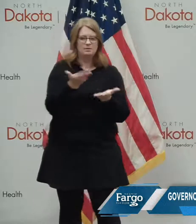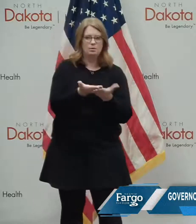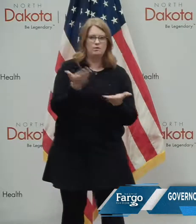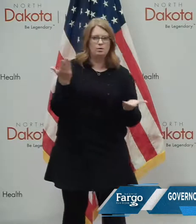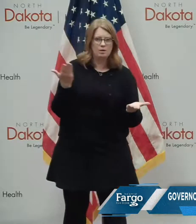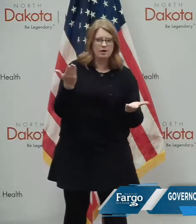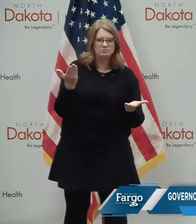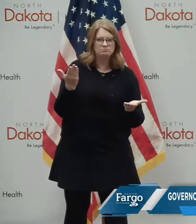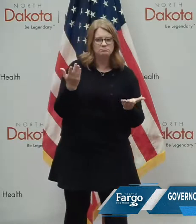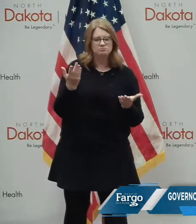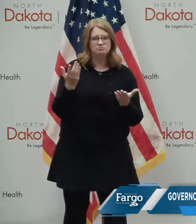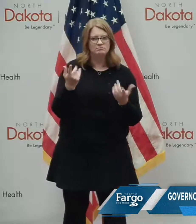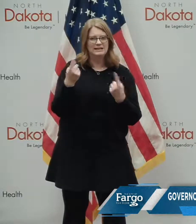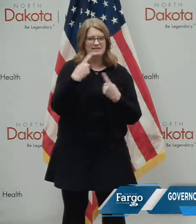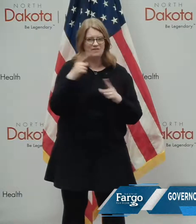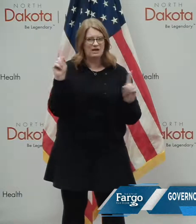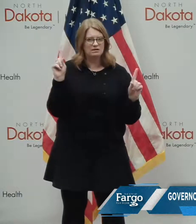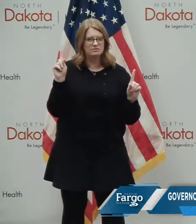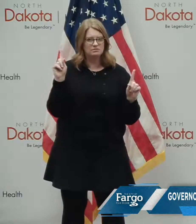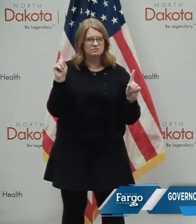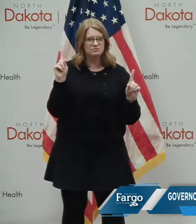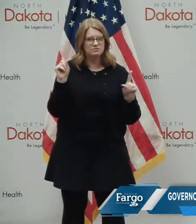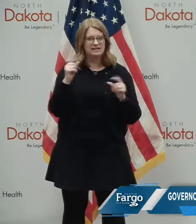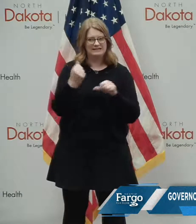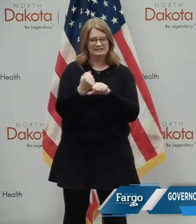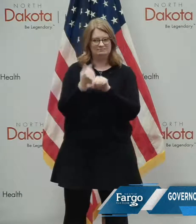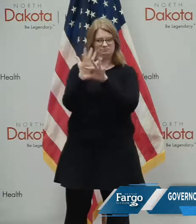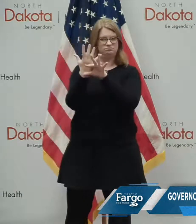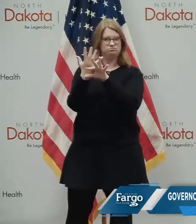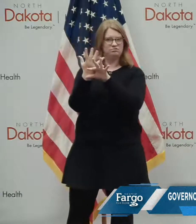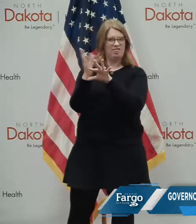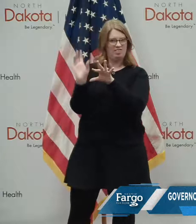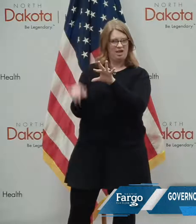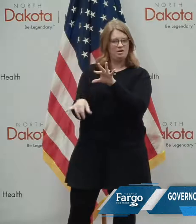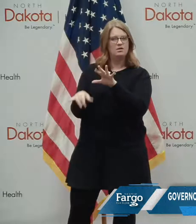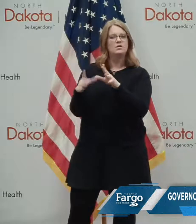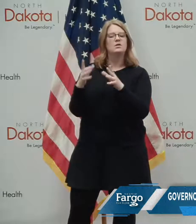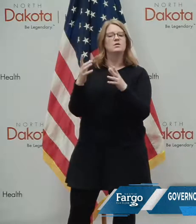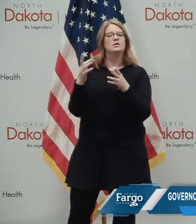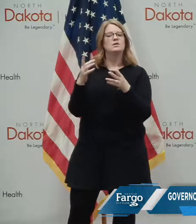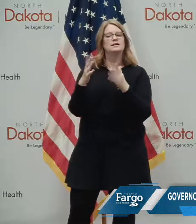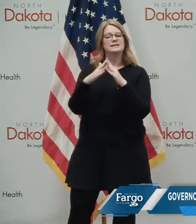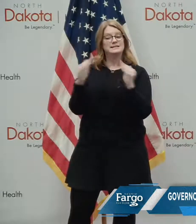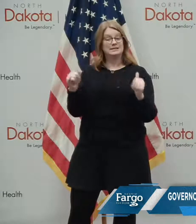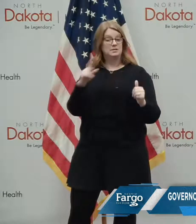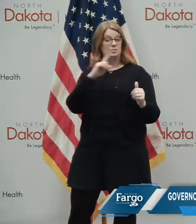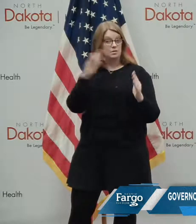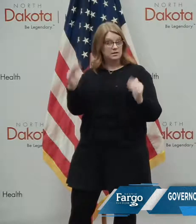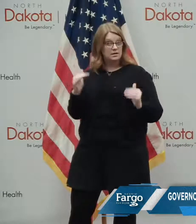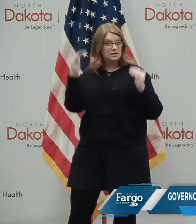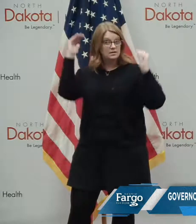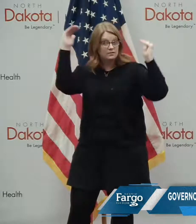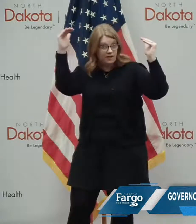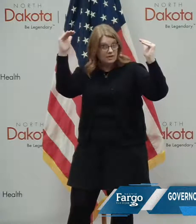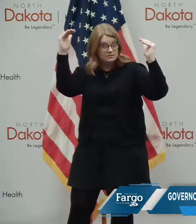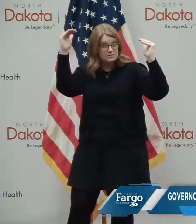works very effectively in a telehealth setting, and the systems have really advanced to be able to do that. So we've got some work